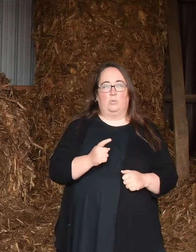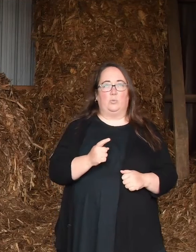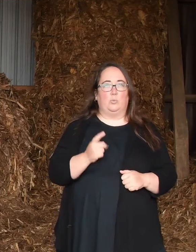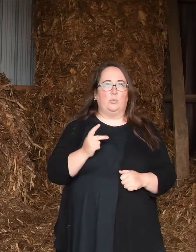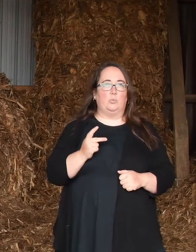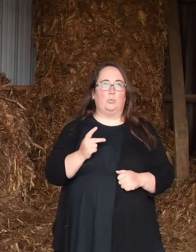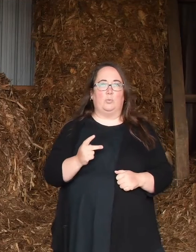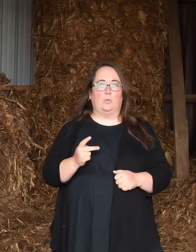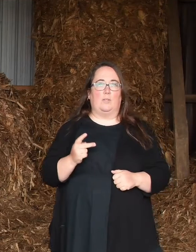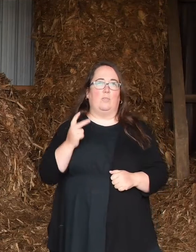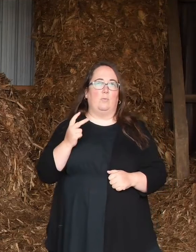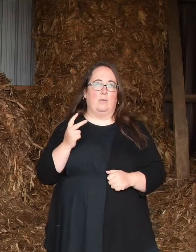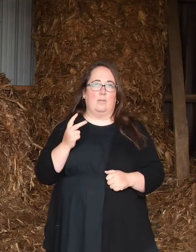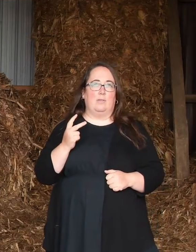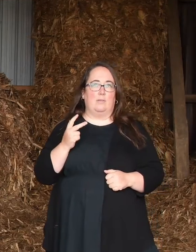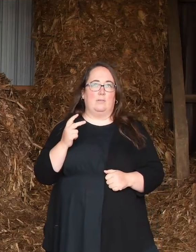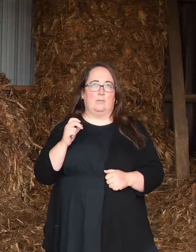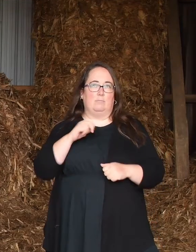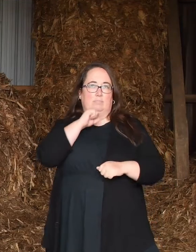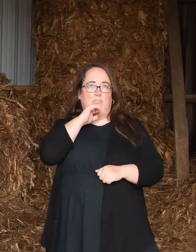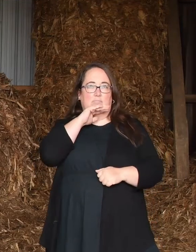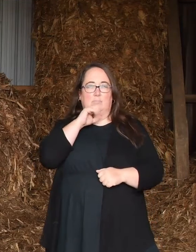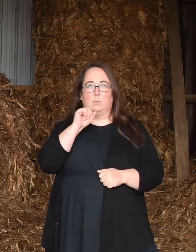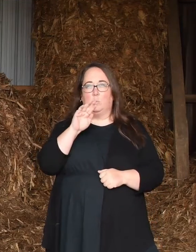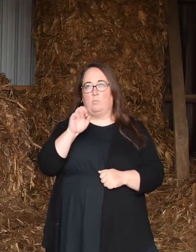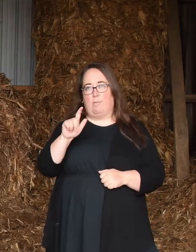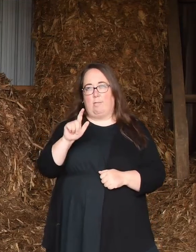2, and 3 soils.